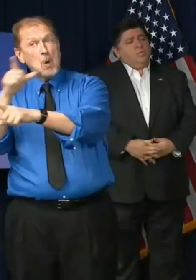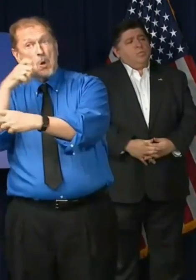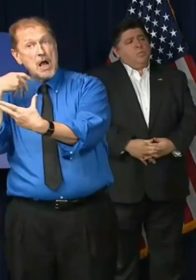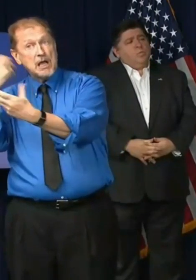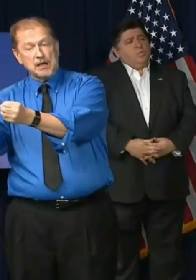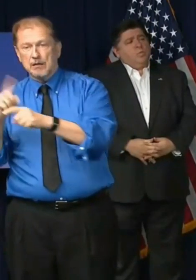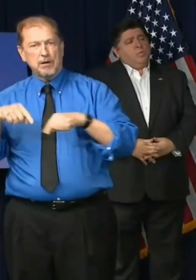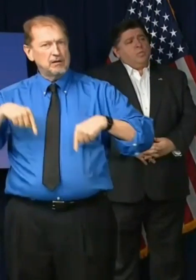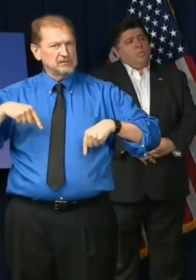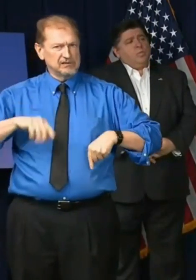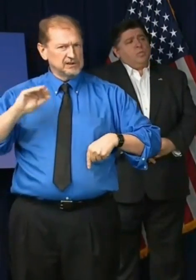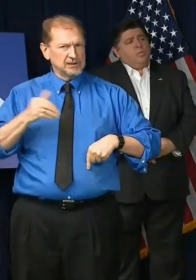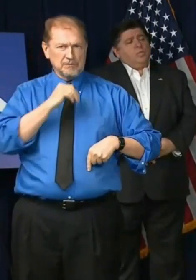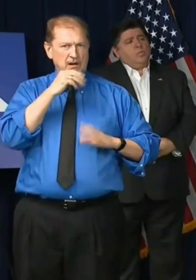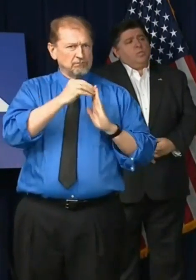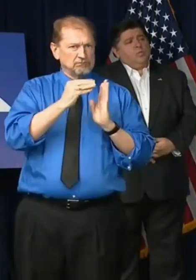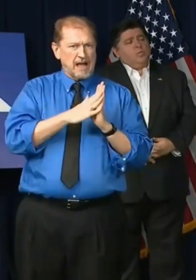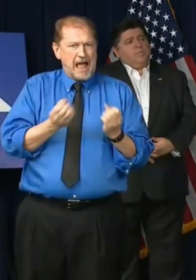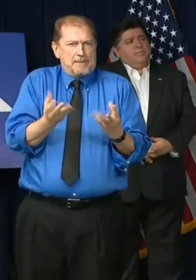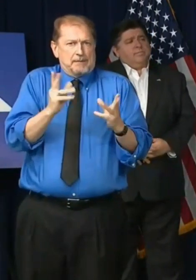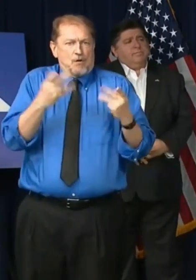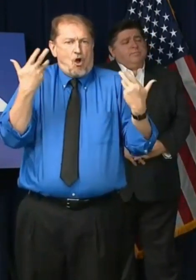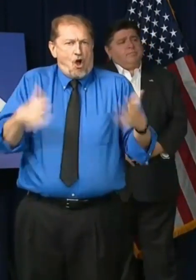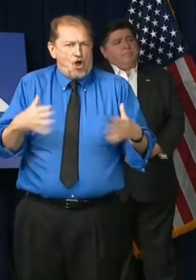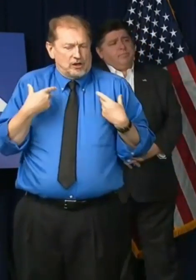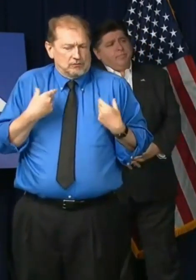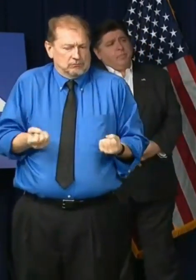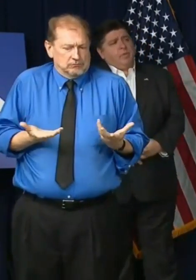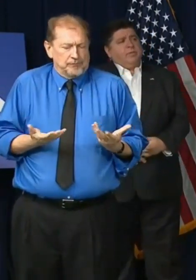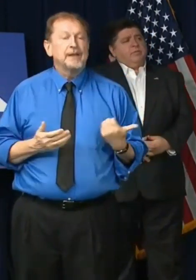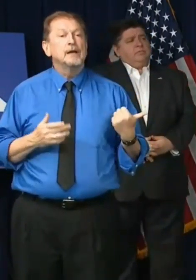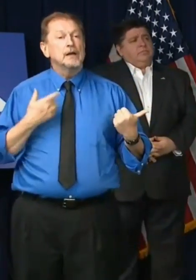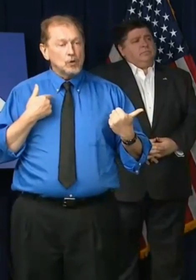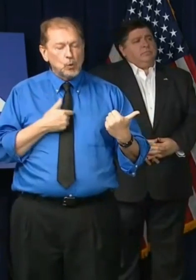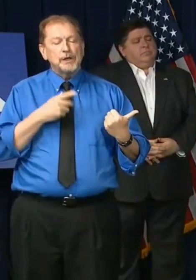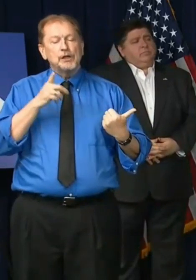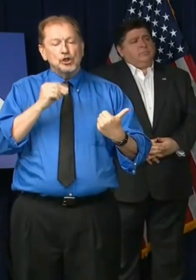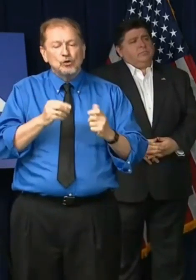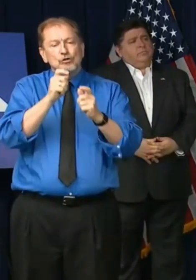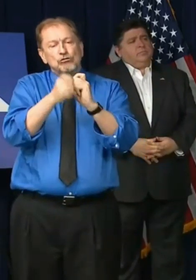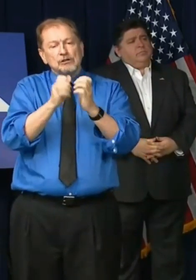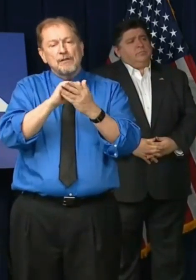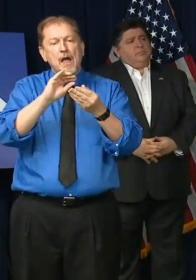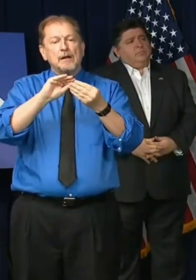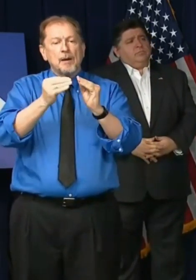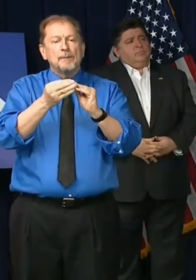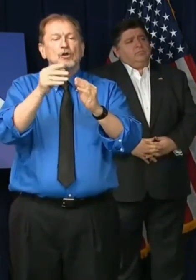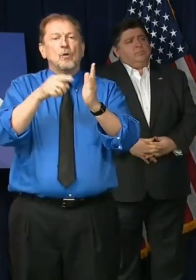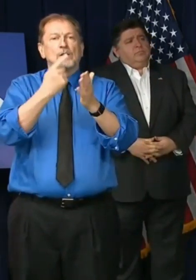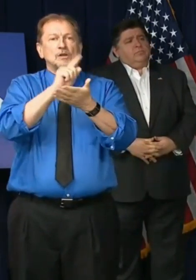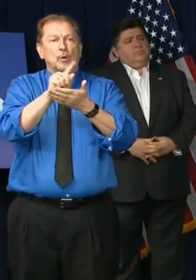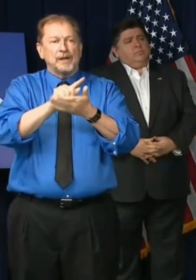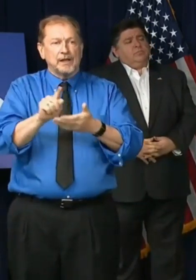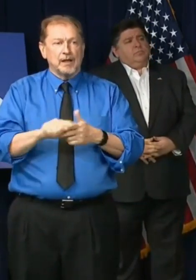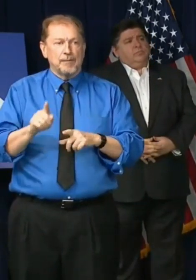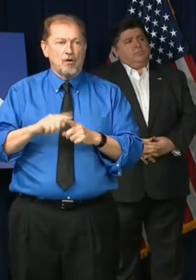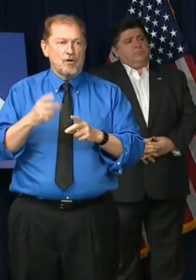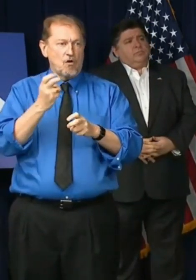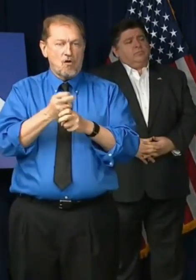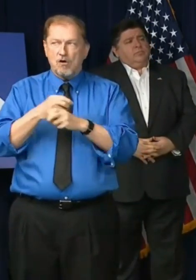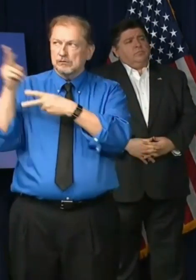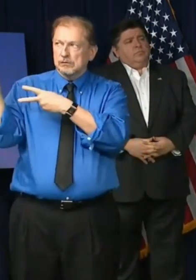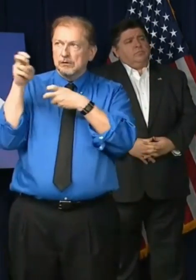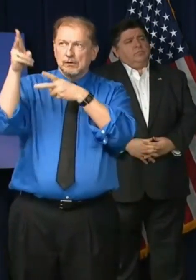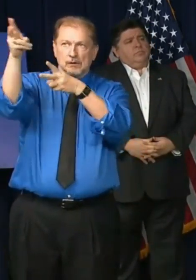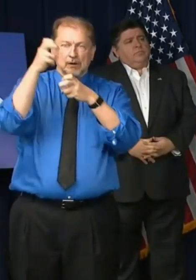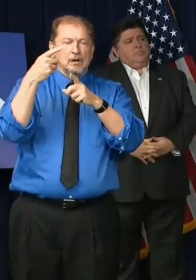to share with you recovery data. I try to update that once a week. In terms of us being able to pull out the hospital data,